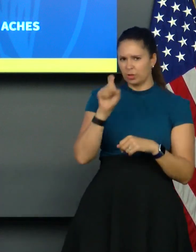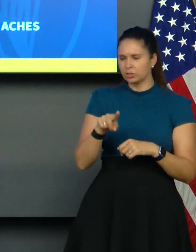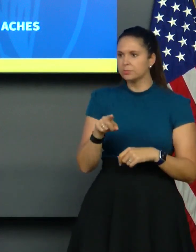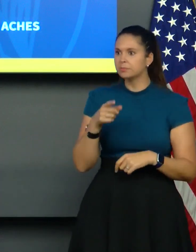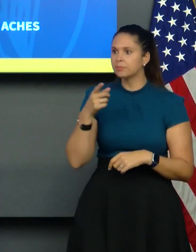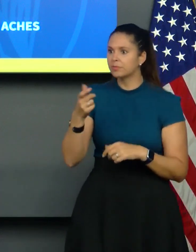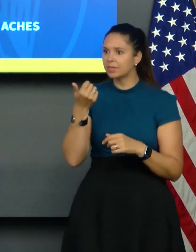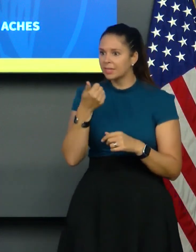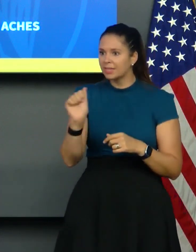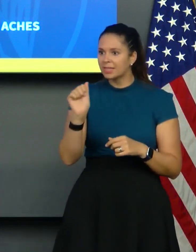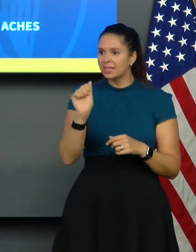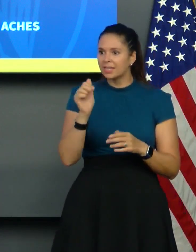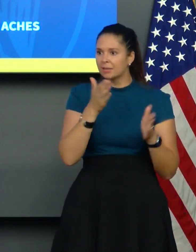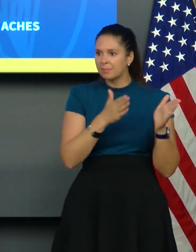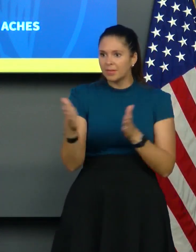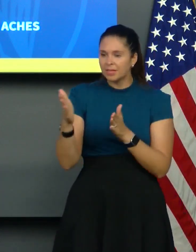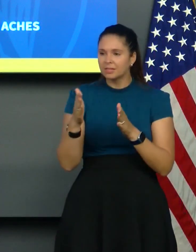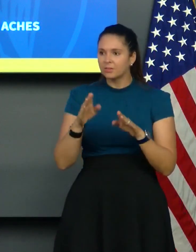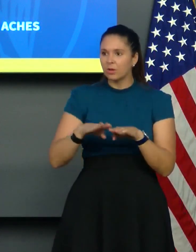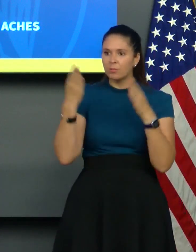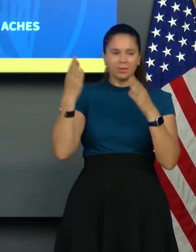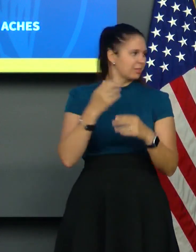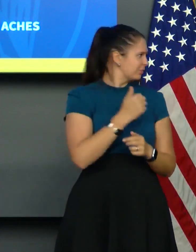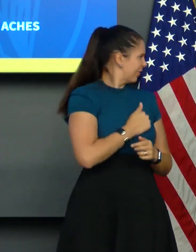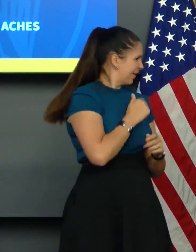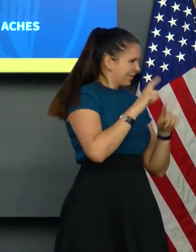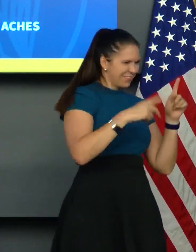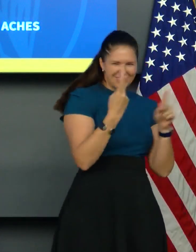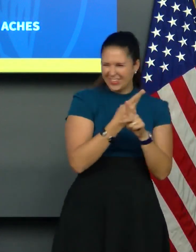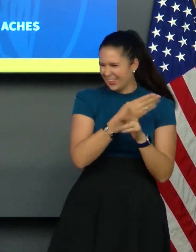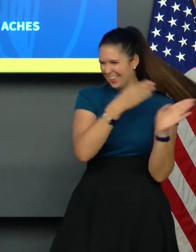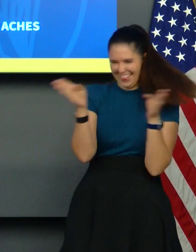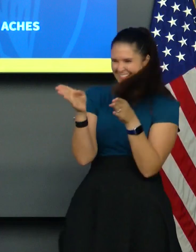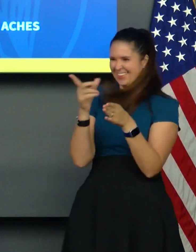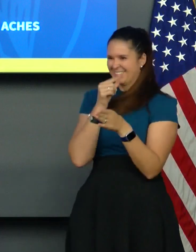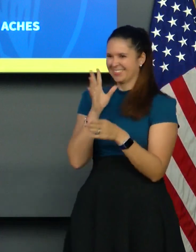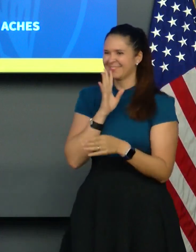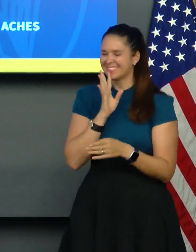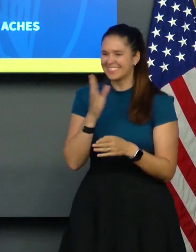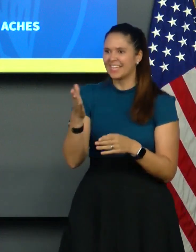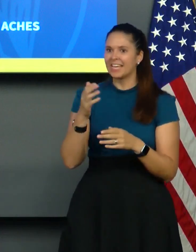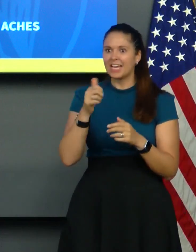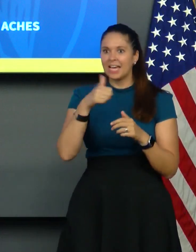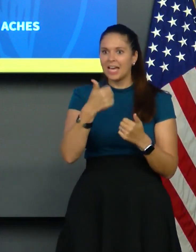a field hospital like earlier in the pandemic? I'm sorry, I couldn't figure out who was talking to me. Me.